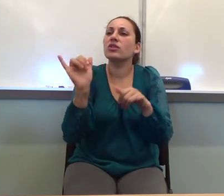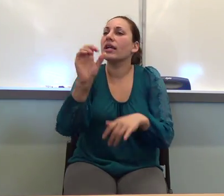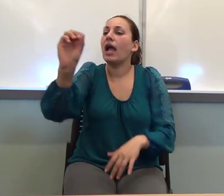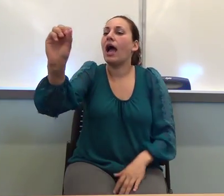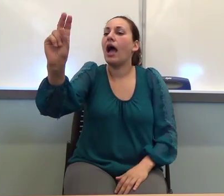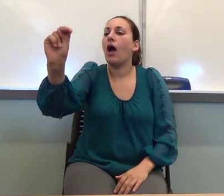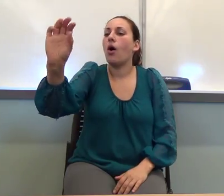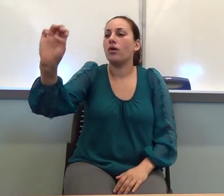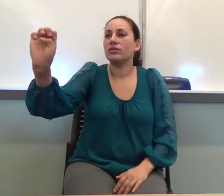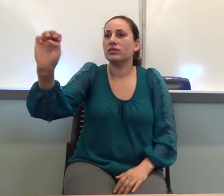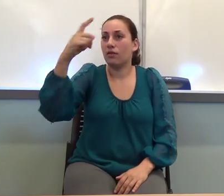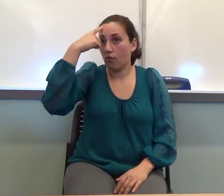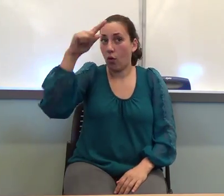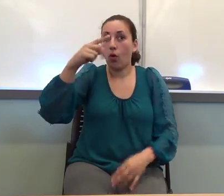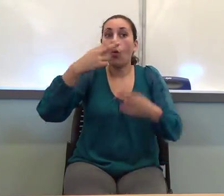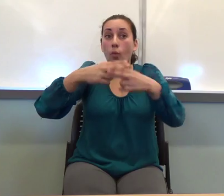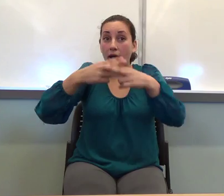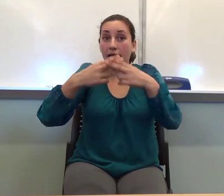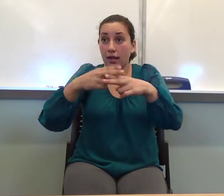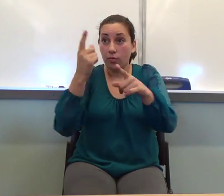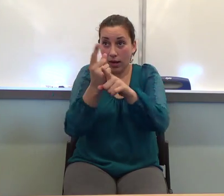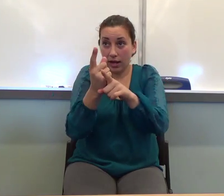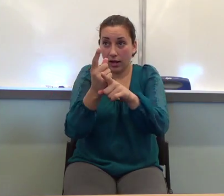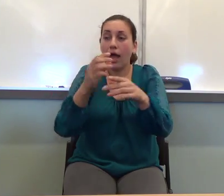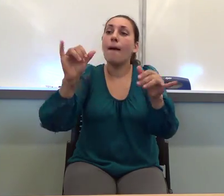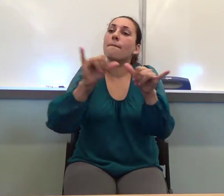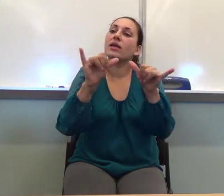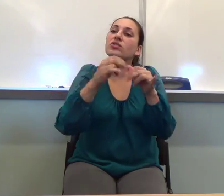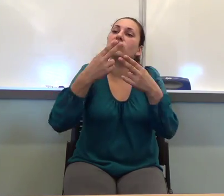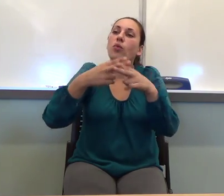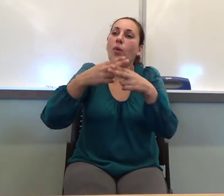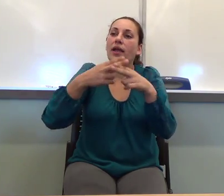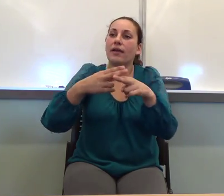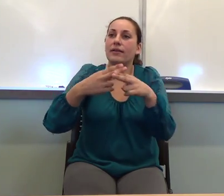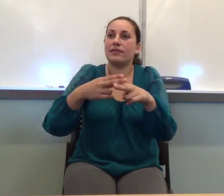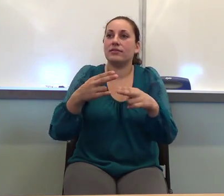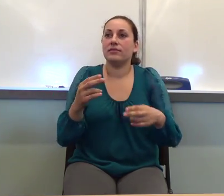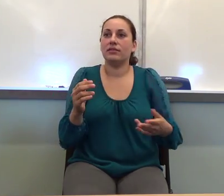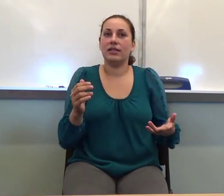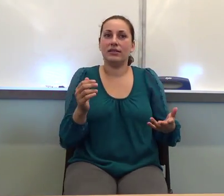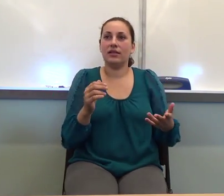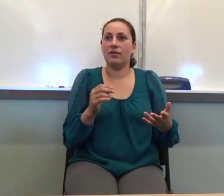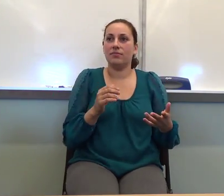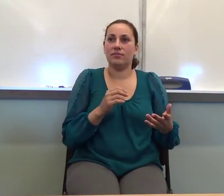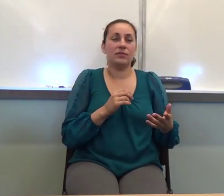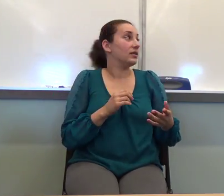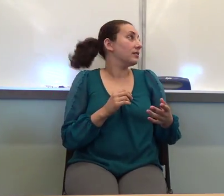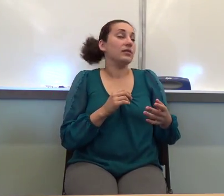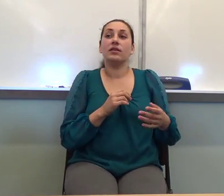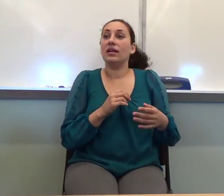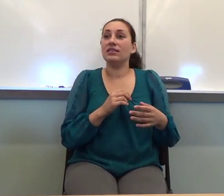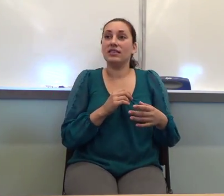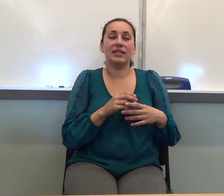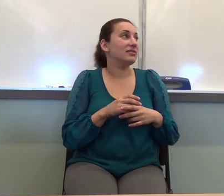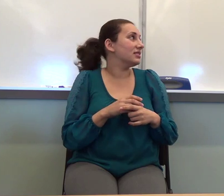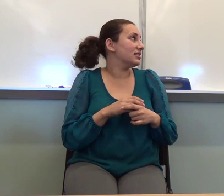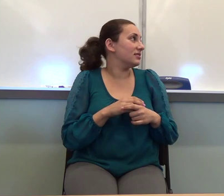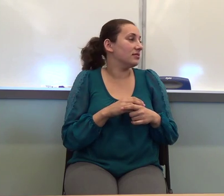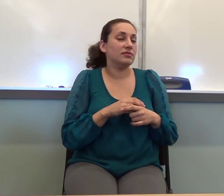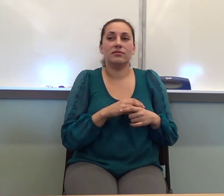Yeah, it's a measurement of weight. That's what ounces are. Yeah. Fluid ounces? No. They're not a measurement of weight. Is it like? They're a measurement of